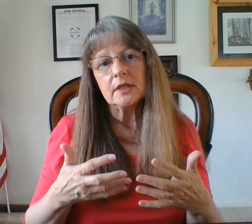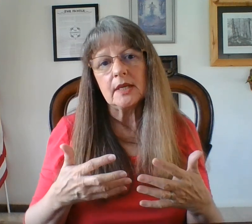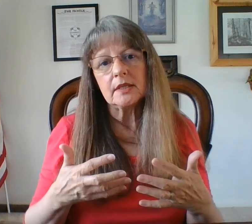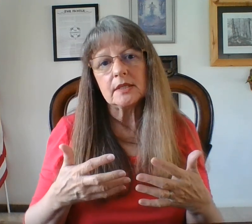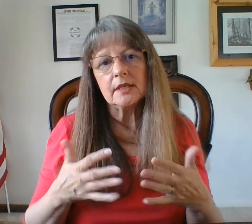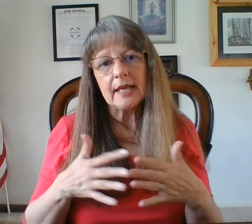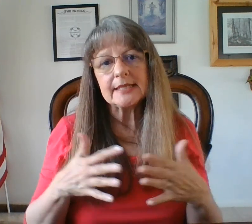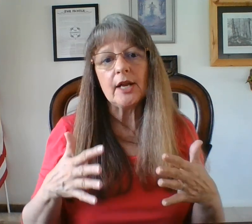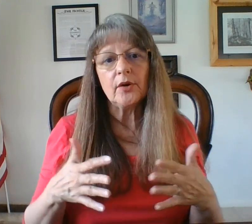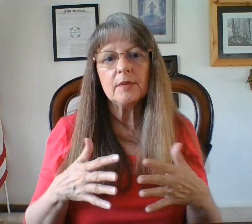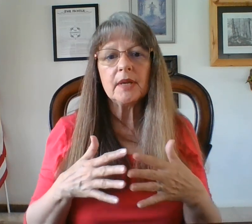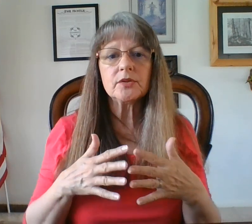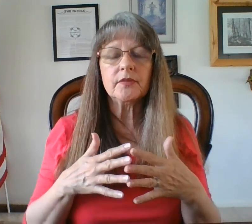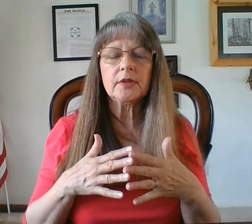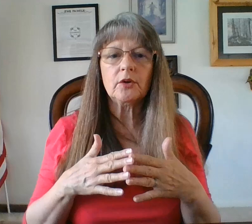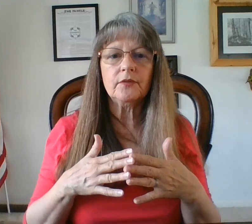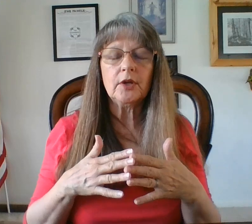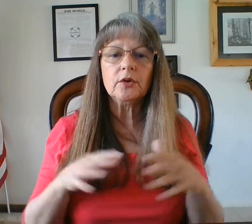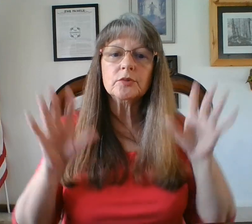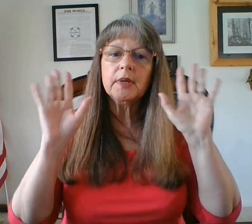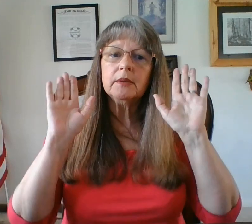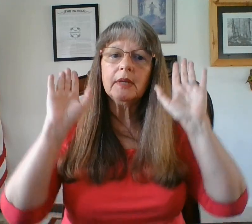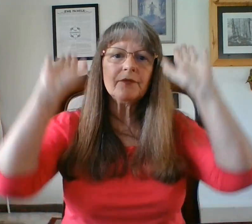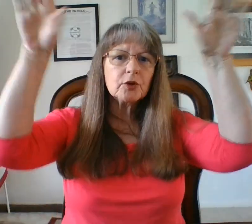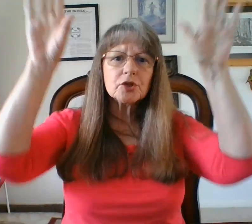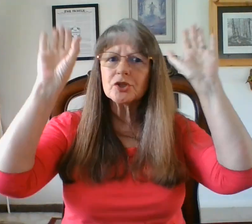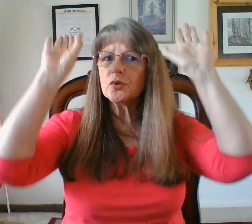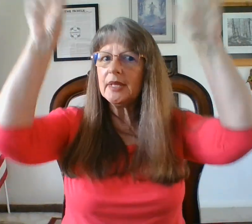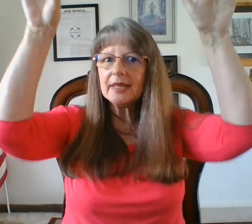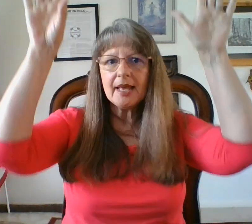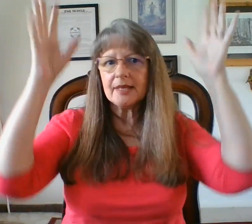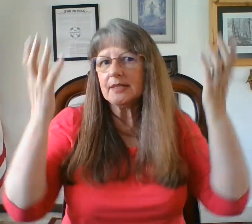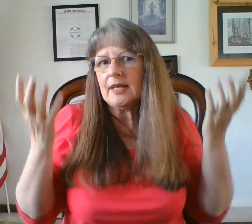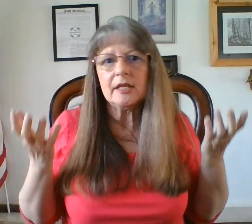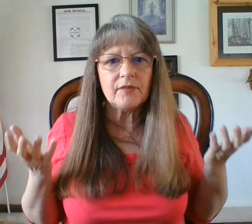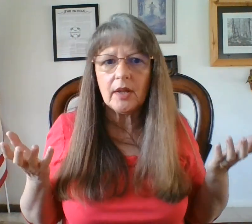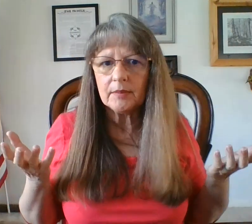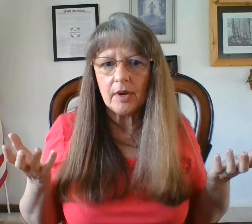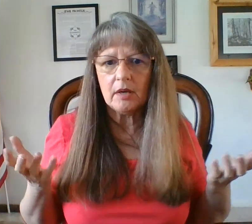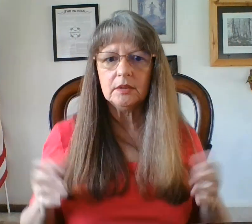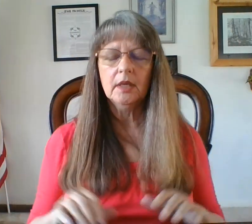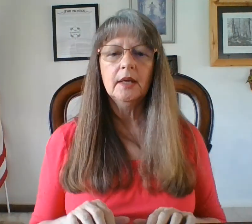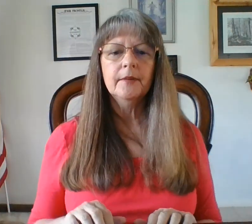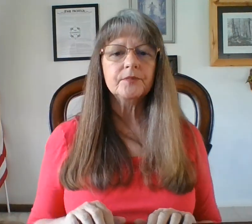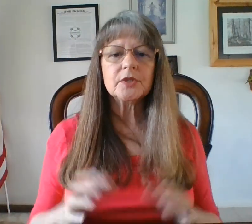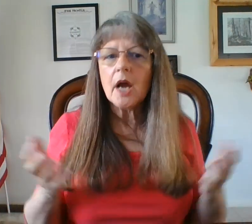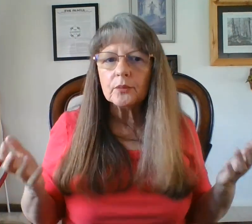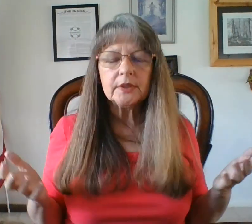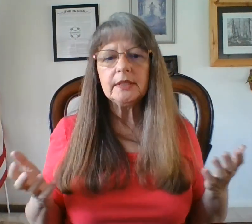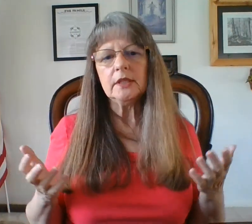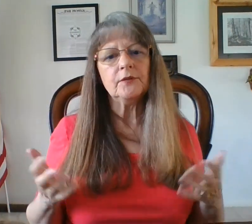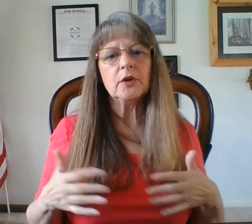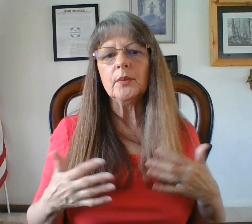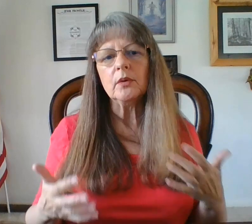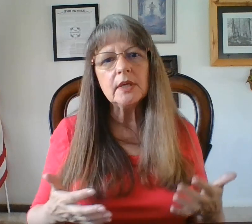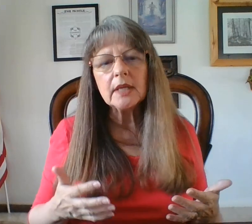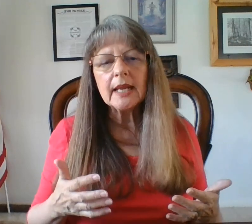the dexterity because of thicker fingers. But if they're just doing this, that's volleyball. It's not really difficult. We don't need to get